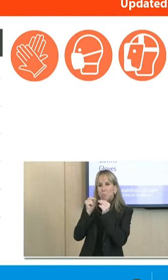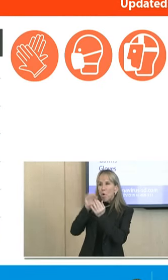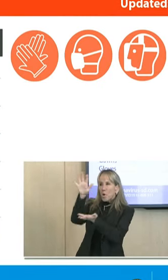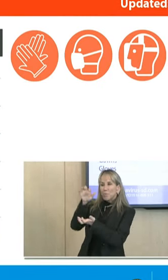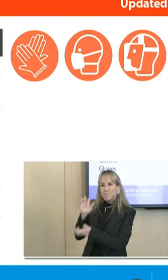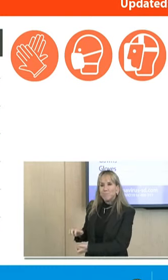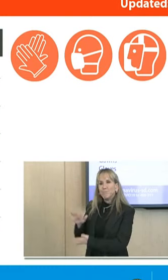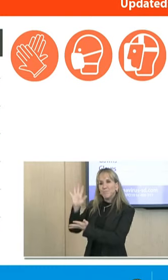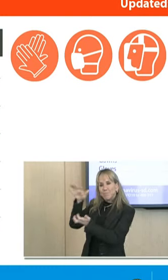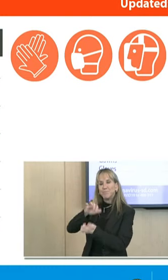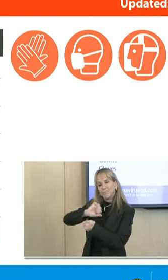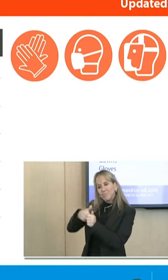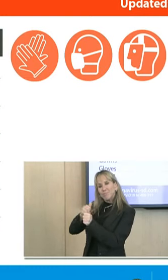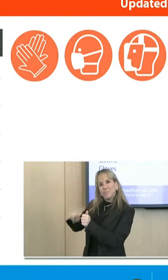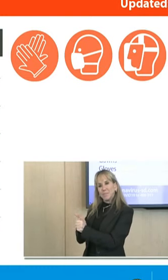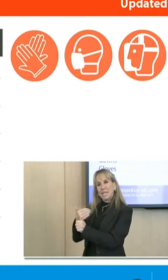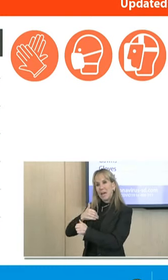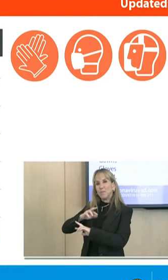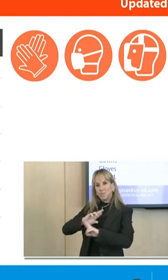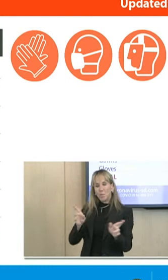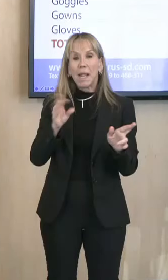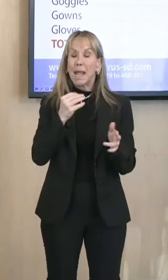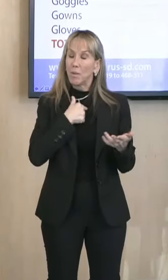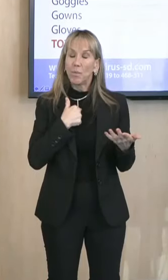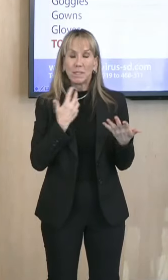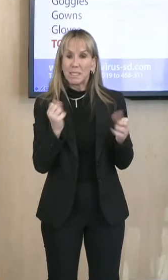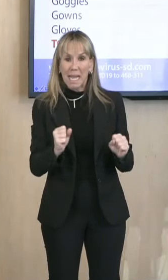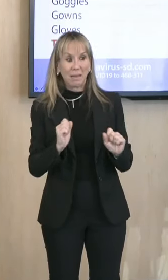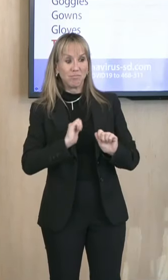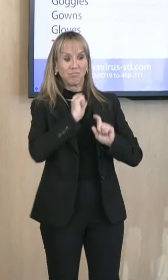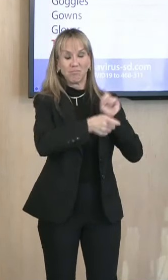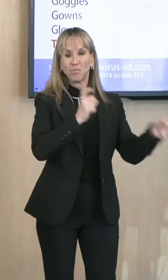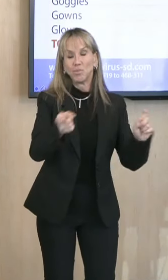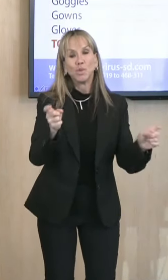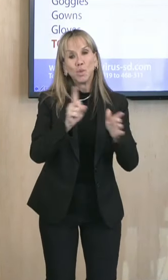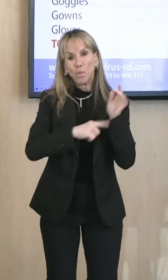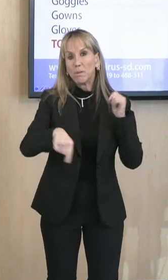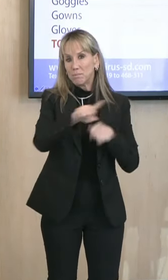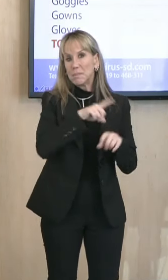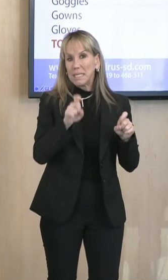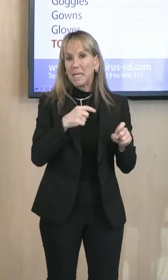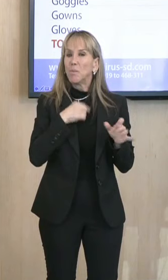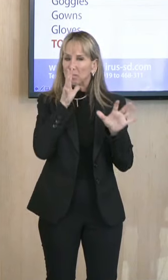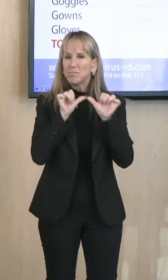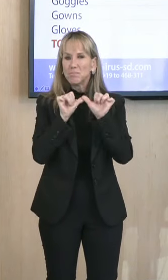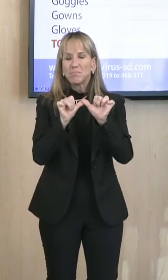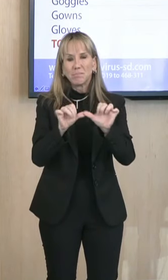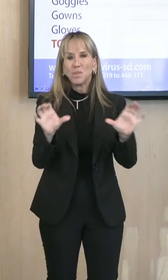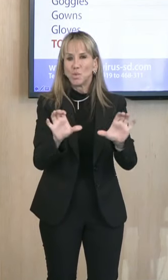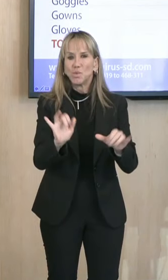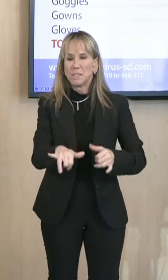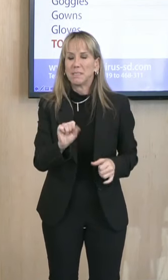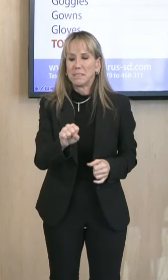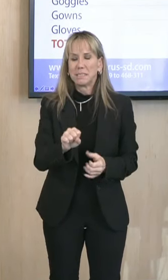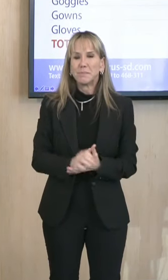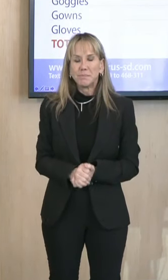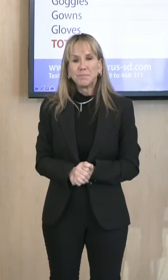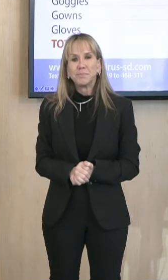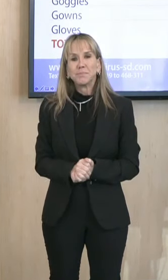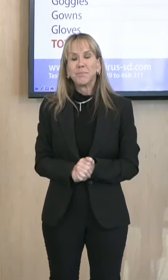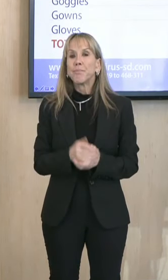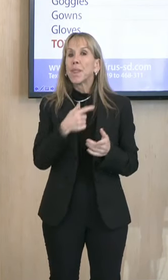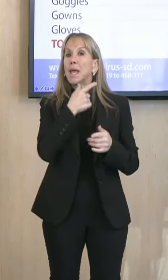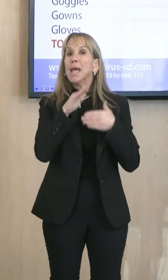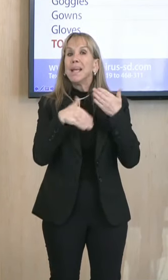we do everything we can to get folks what they need, and those efforts will certainly continue. The last slide we have here in terms